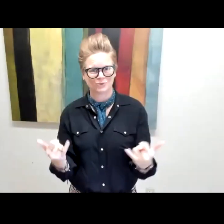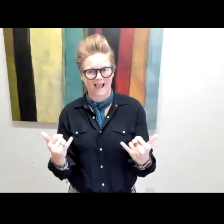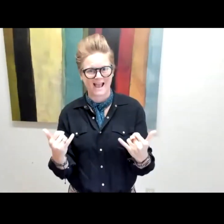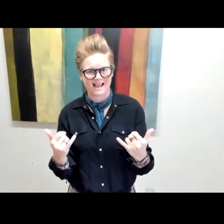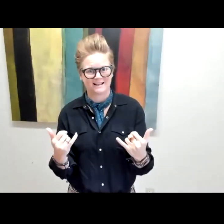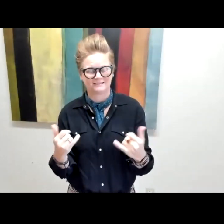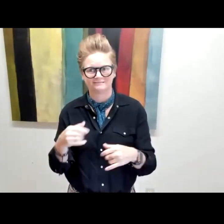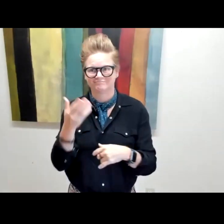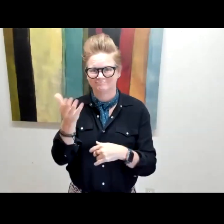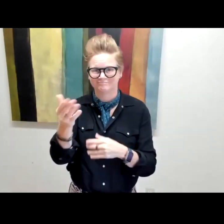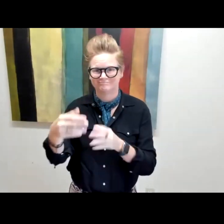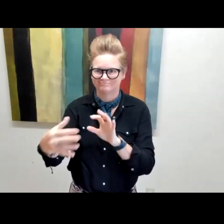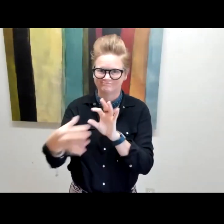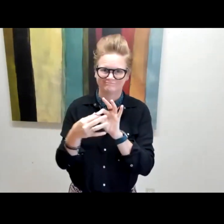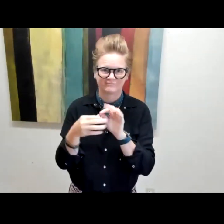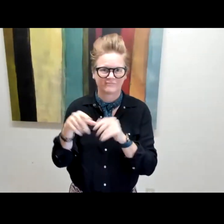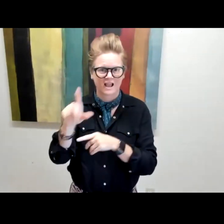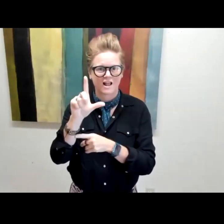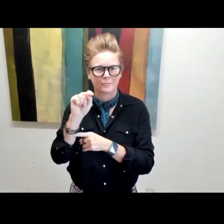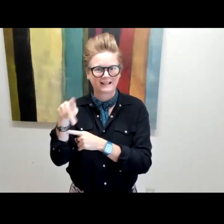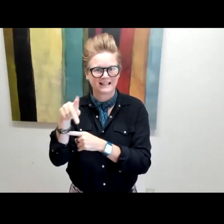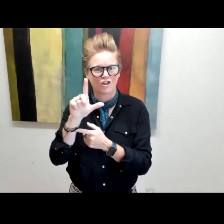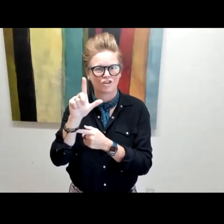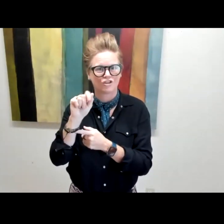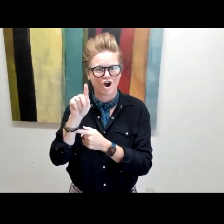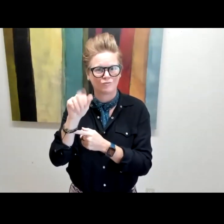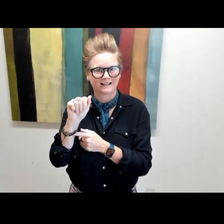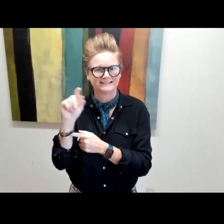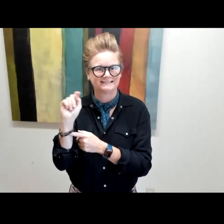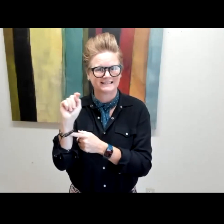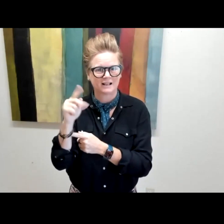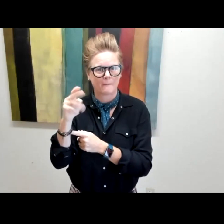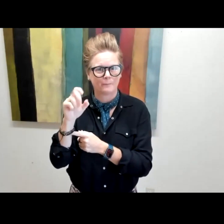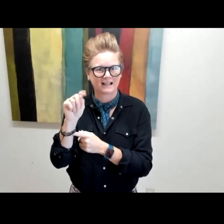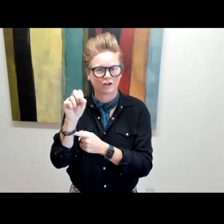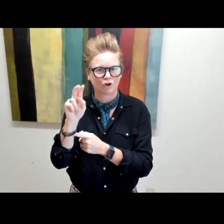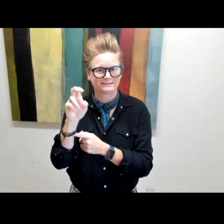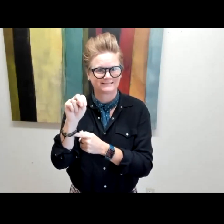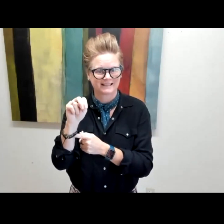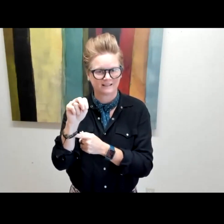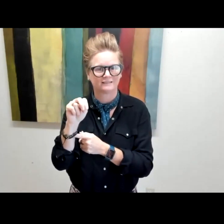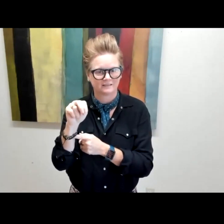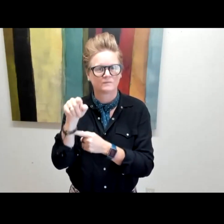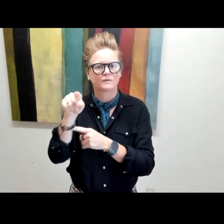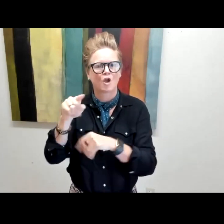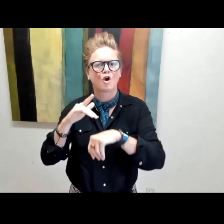of. So we're thrilled to begin today. And we also have Laura T.